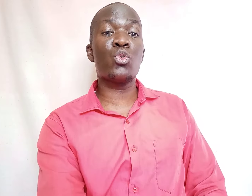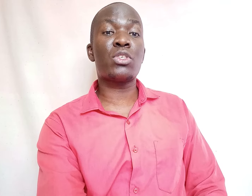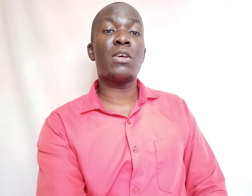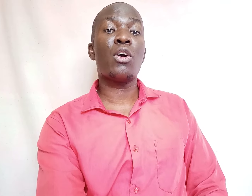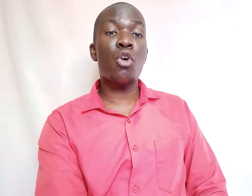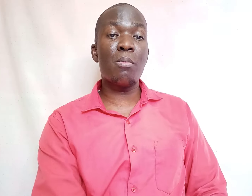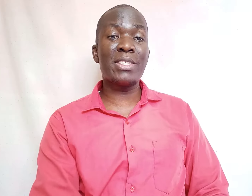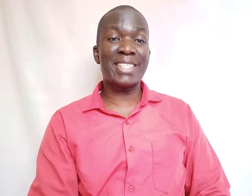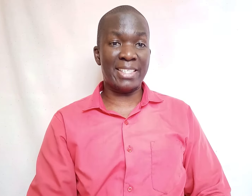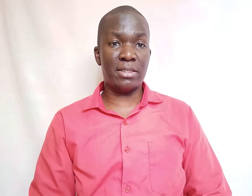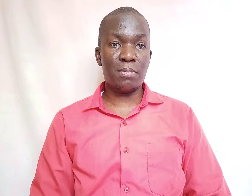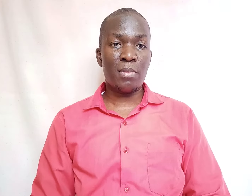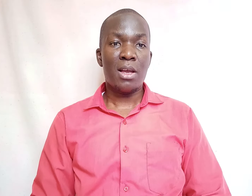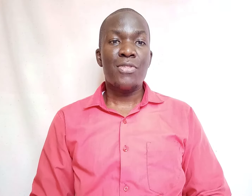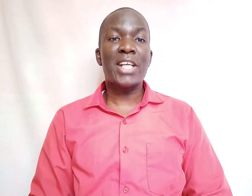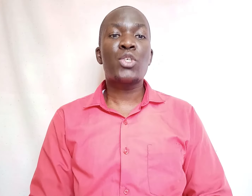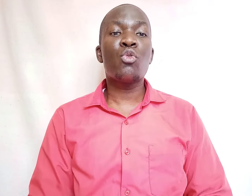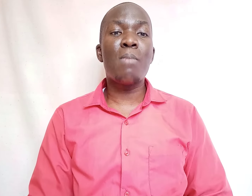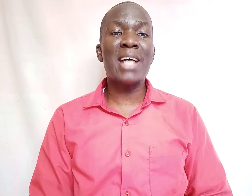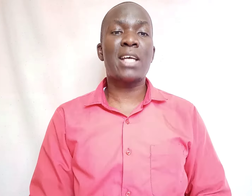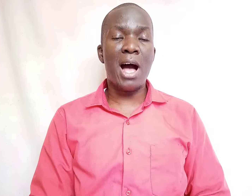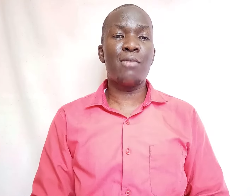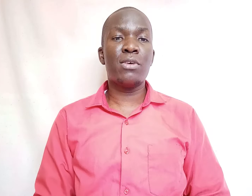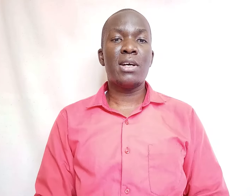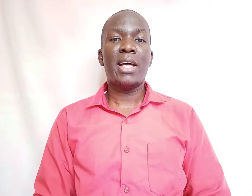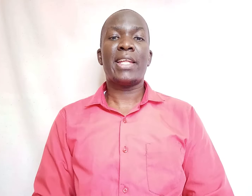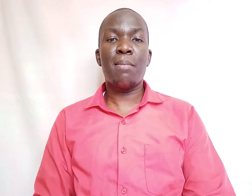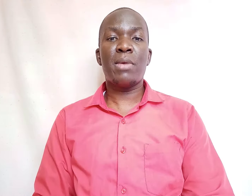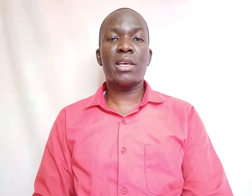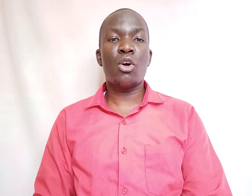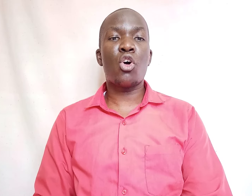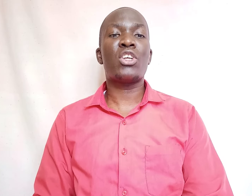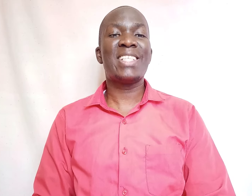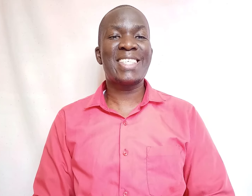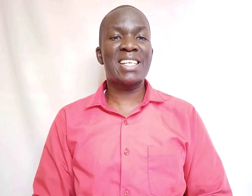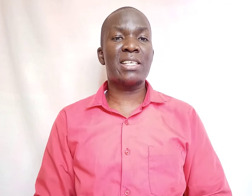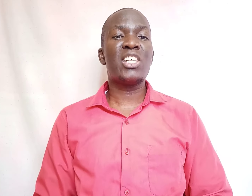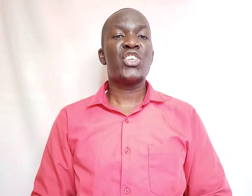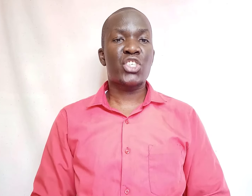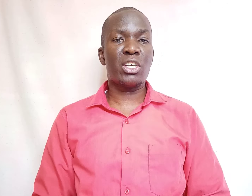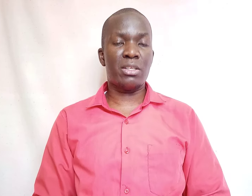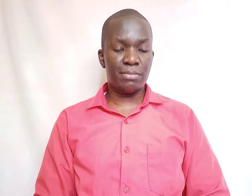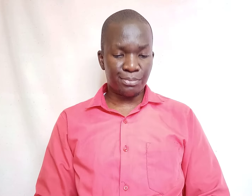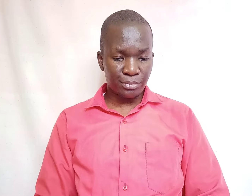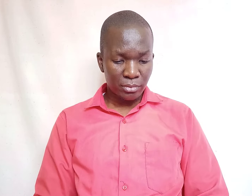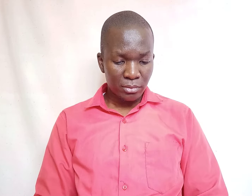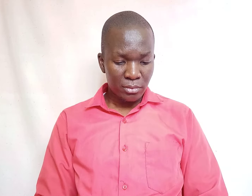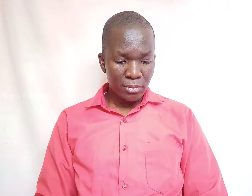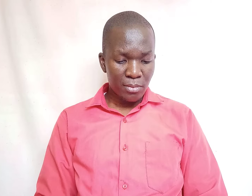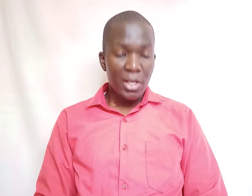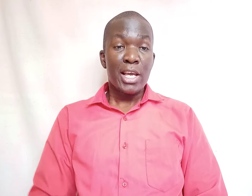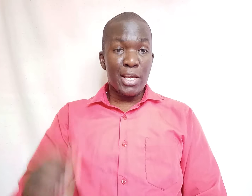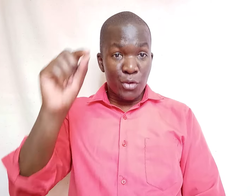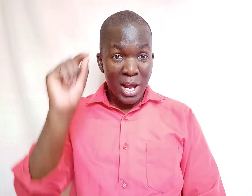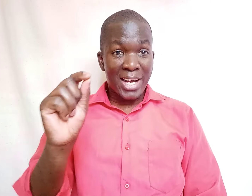use common sense. That you must have naming or listing skill. If you lack